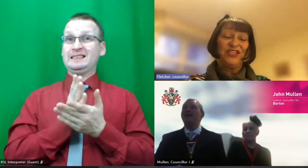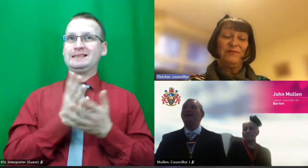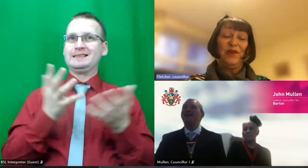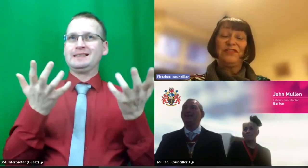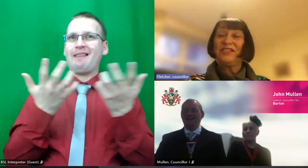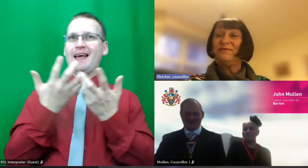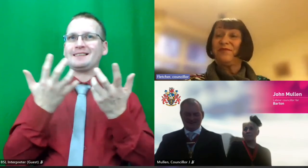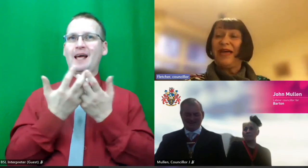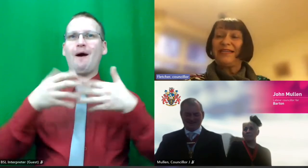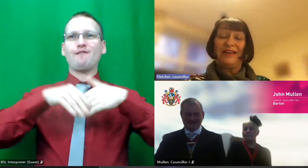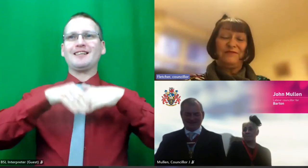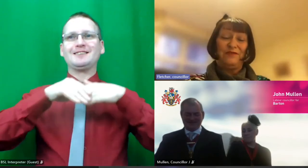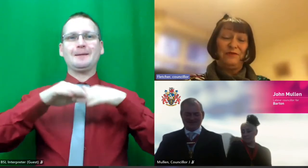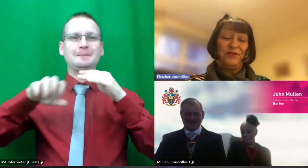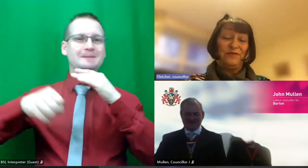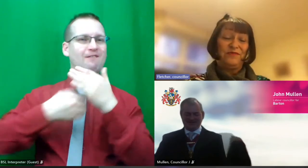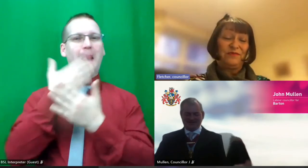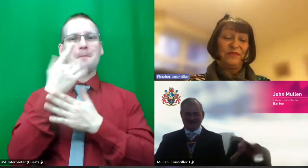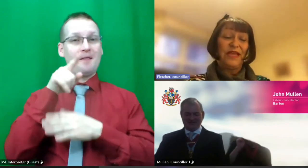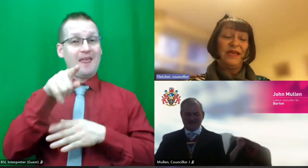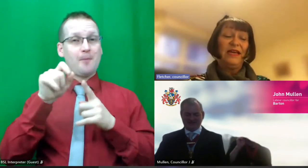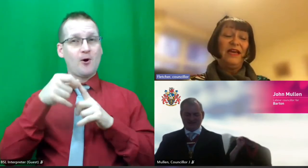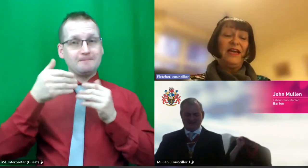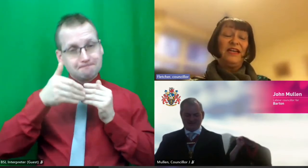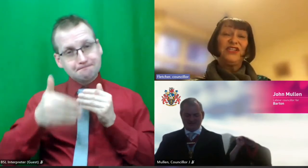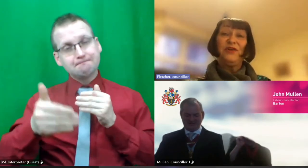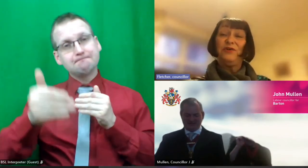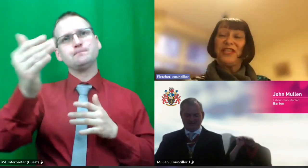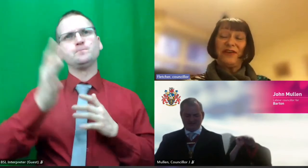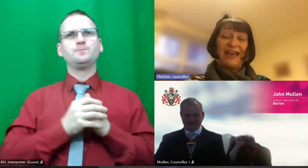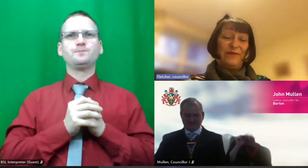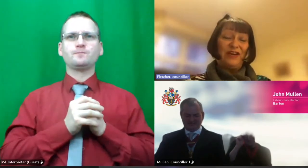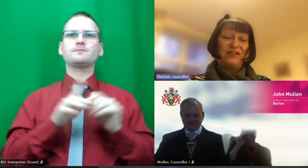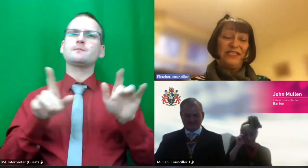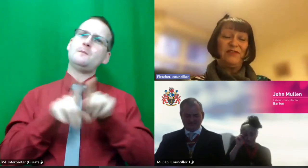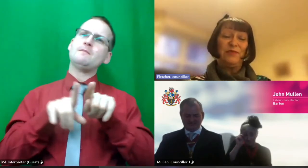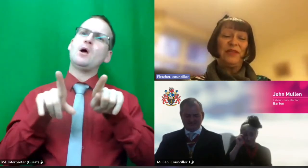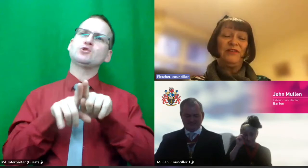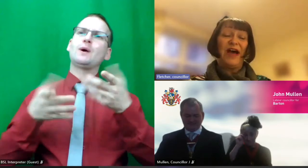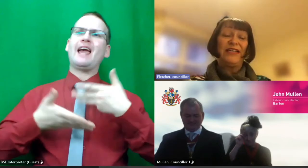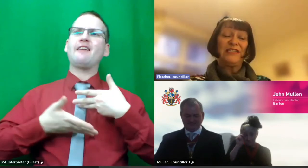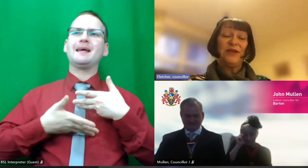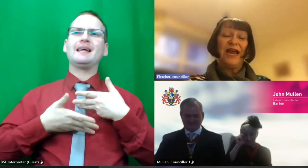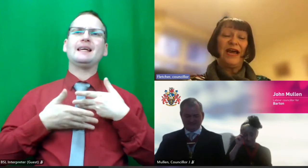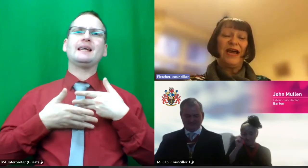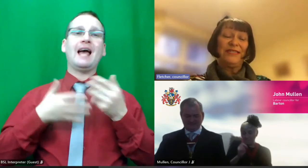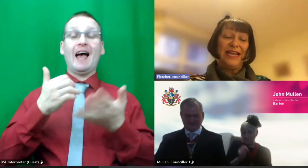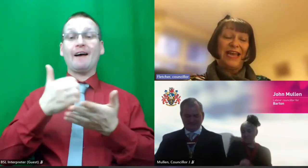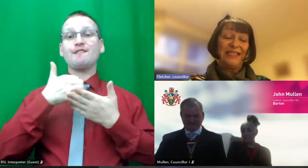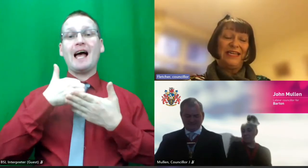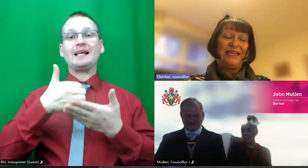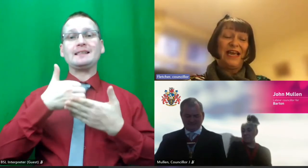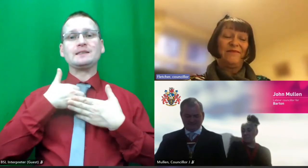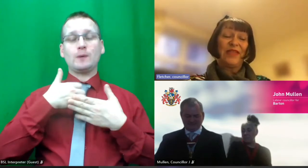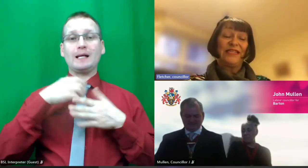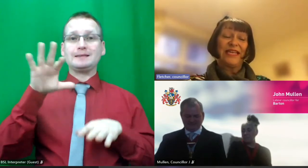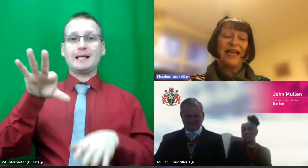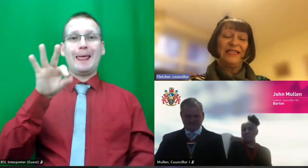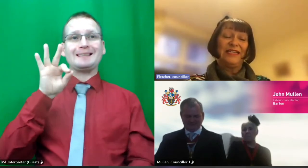our friendship blossomed from that day forth. She also gave me considerable advice when I was